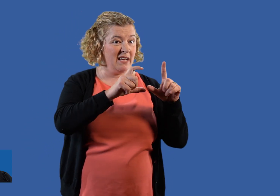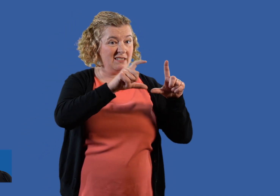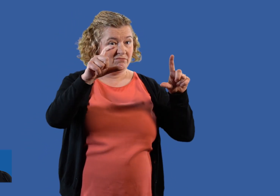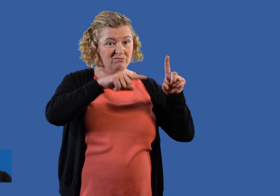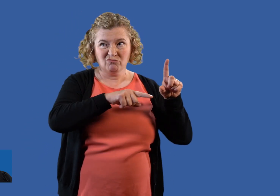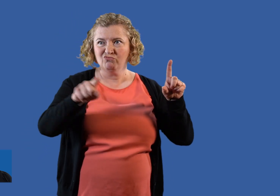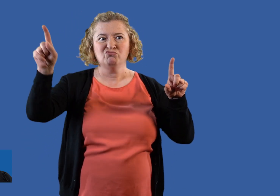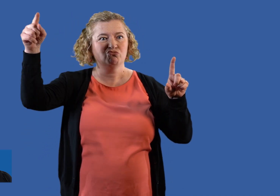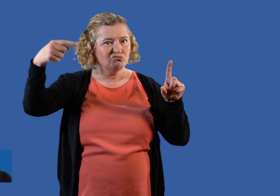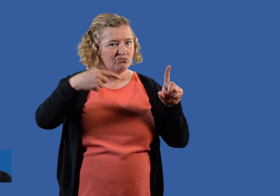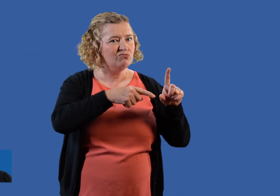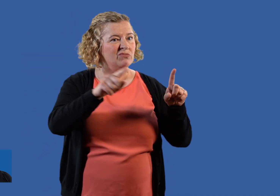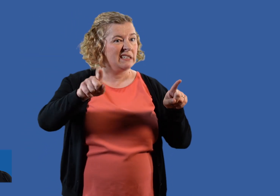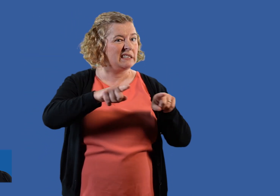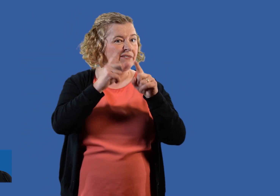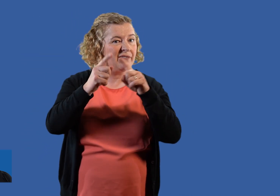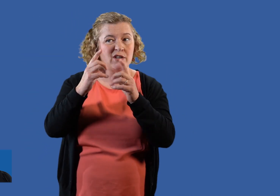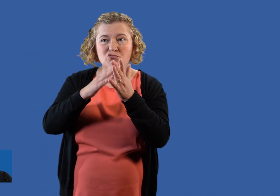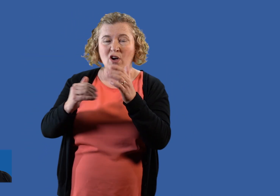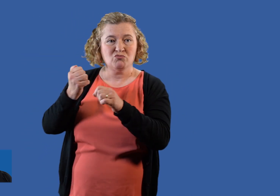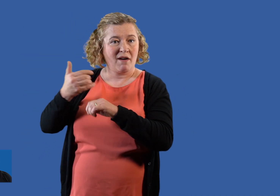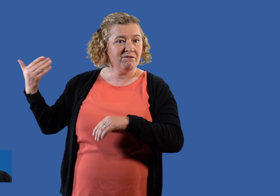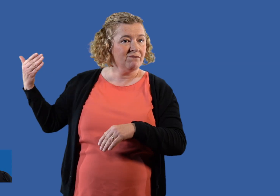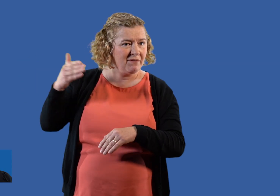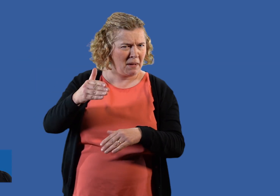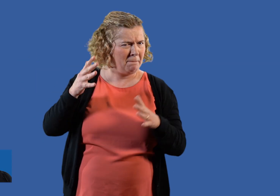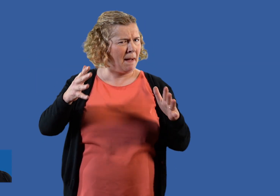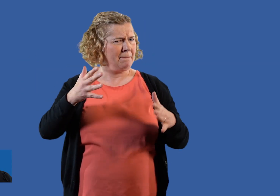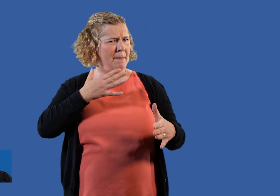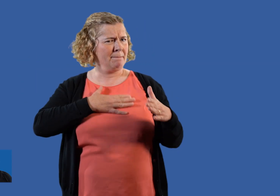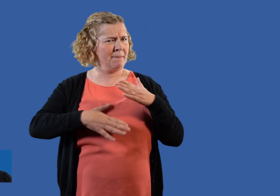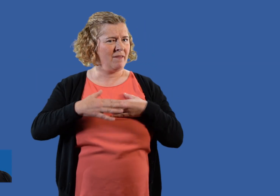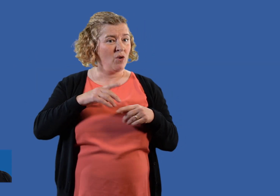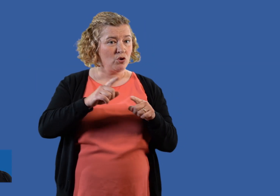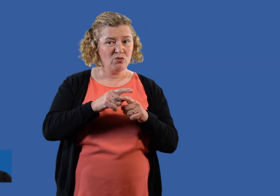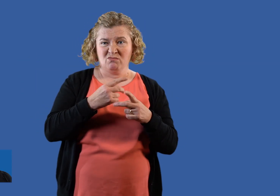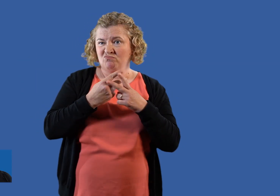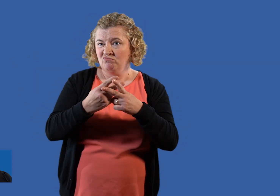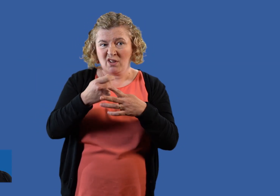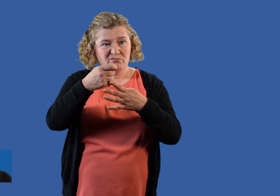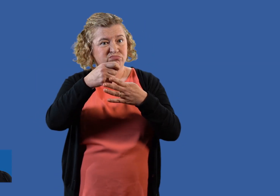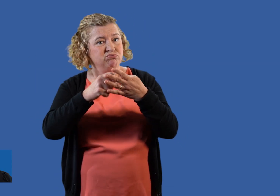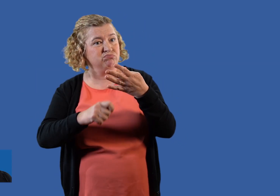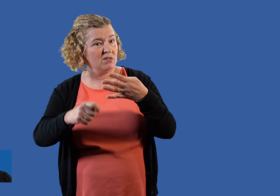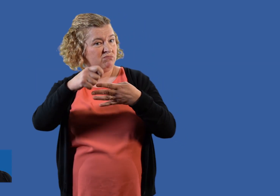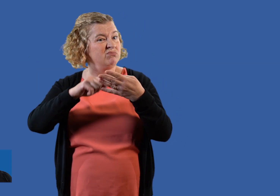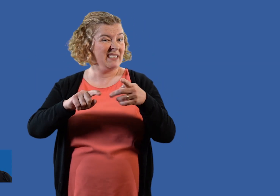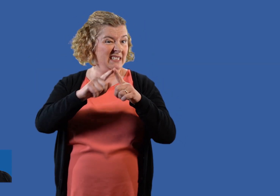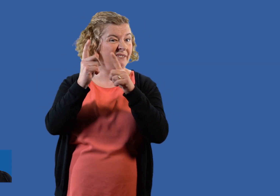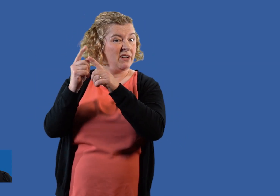coast, going with different truck drivers as well as becoming promiscuous in her behaviour with these